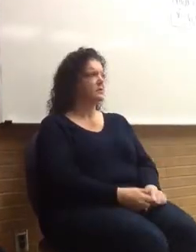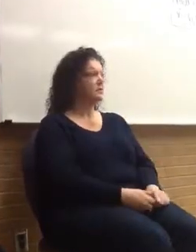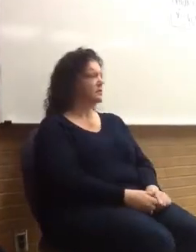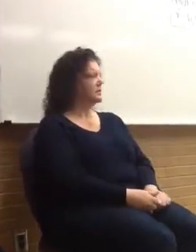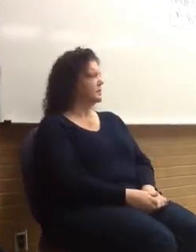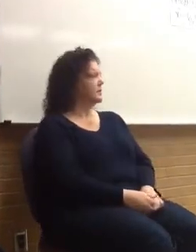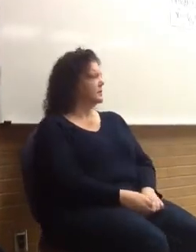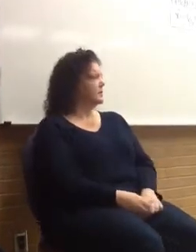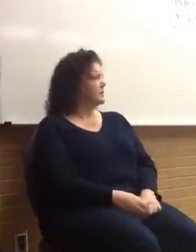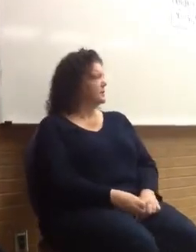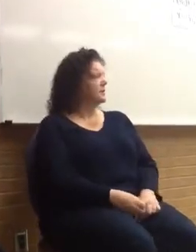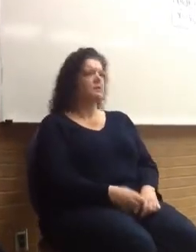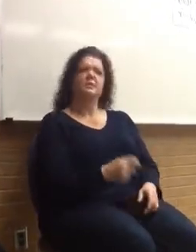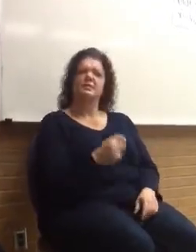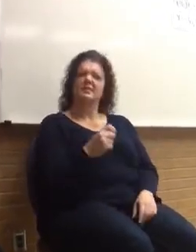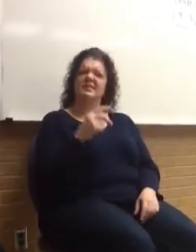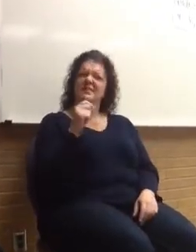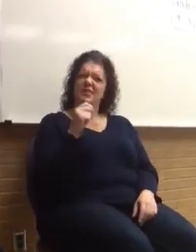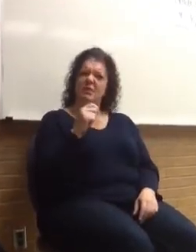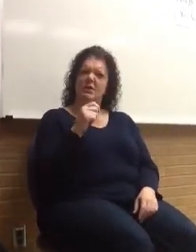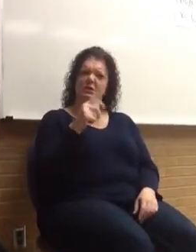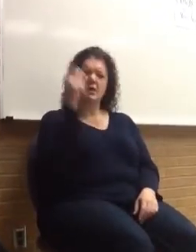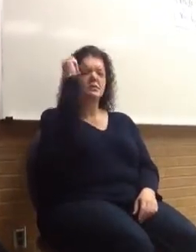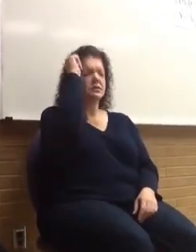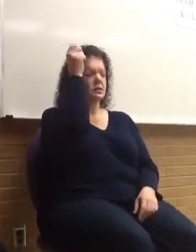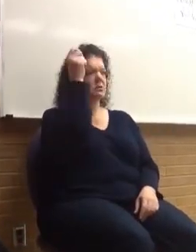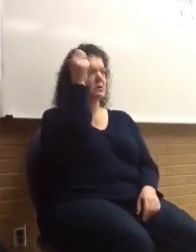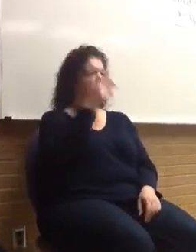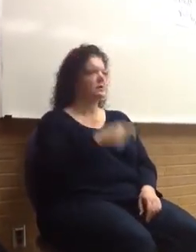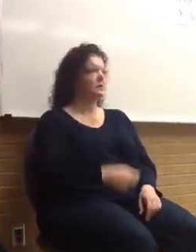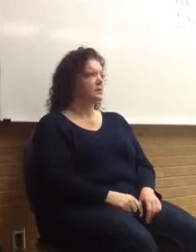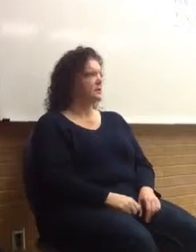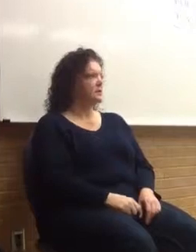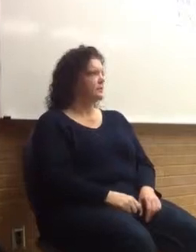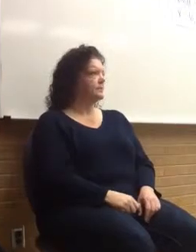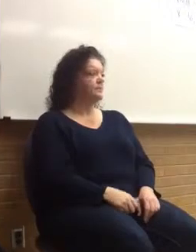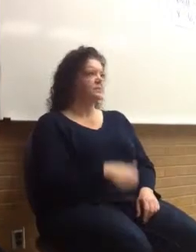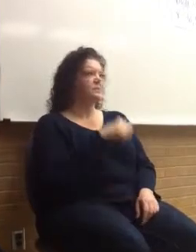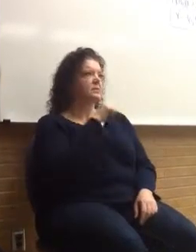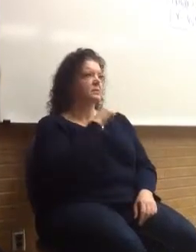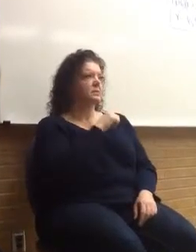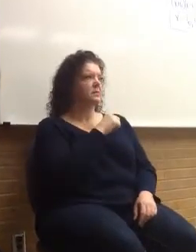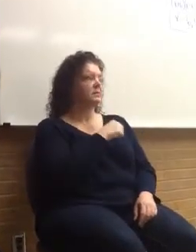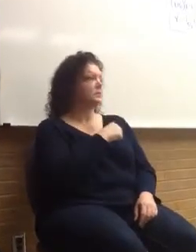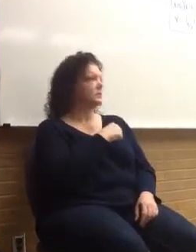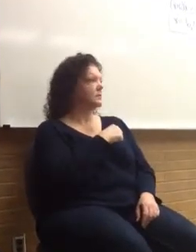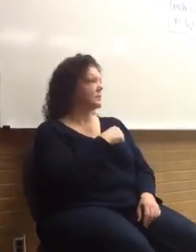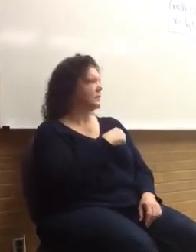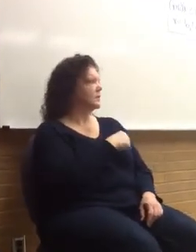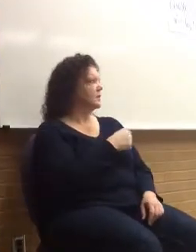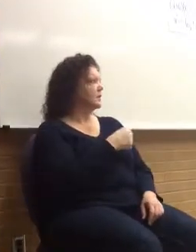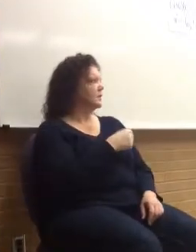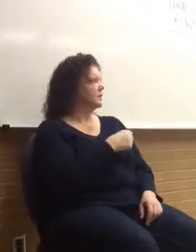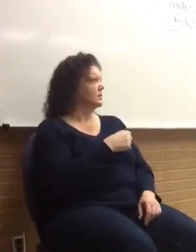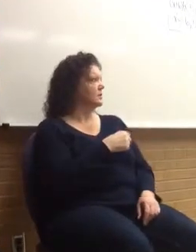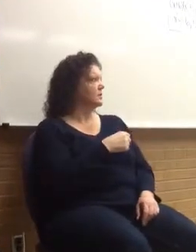there, he didn't want to share all of them with the ones that were helping him. So somebody shot him to get all